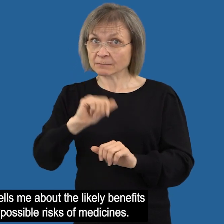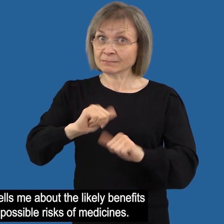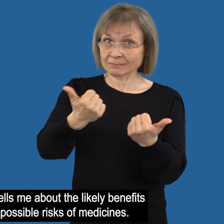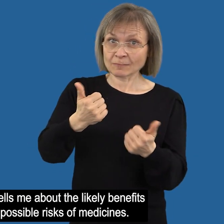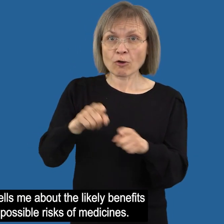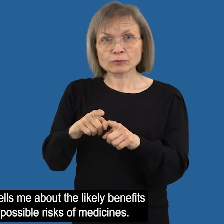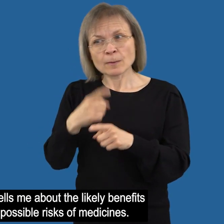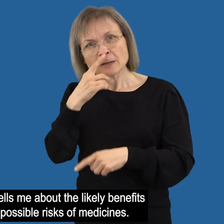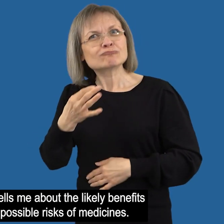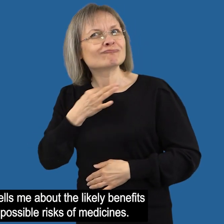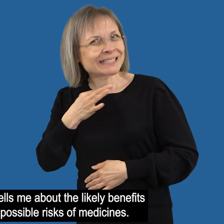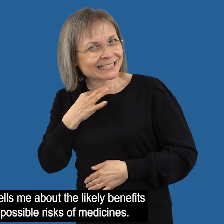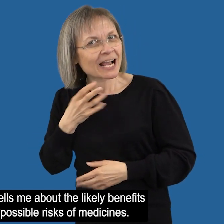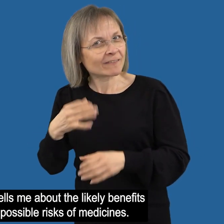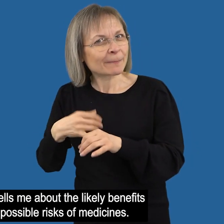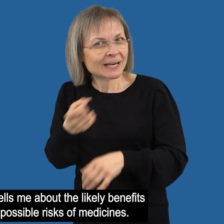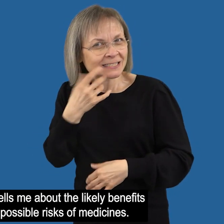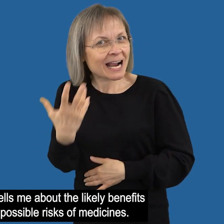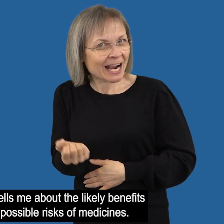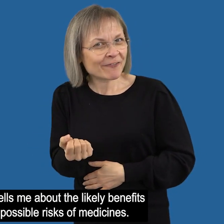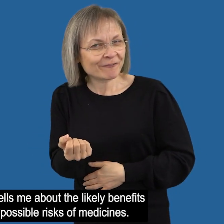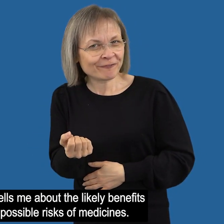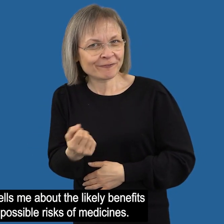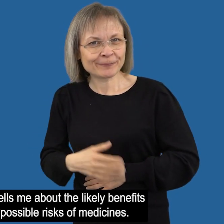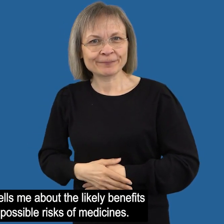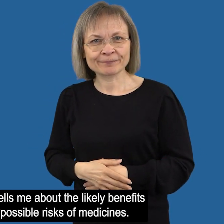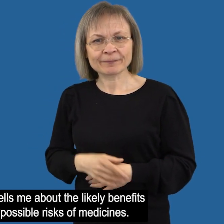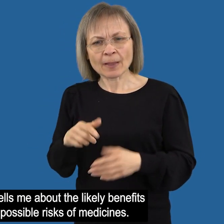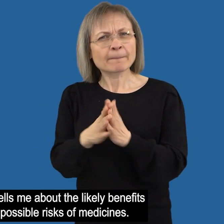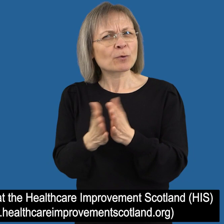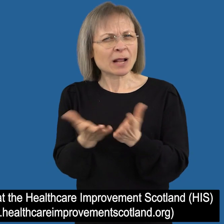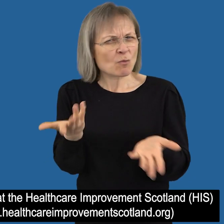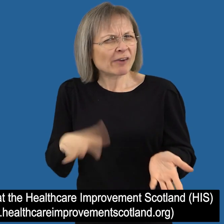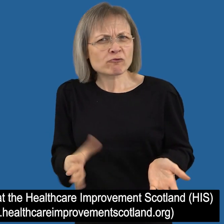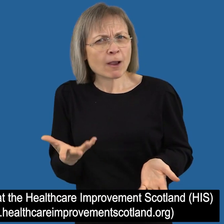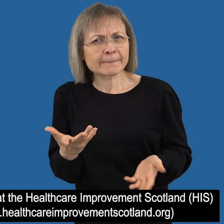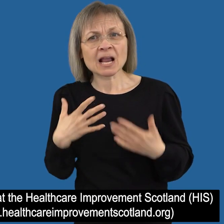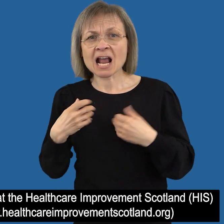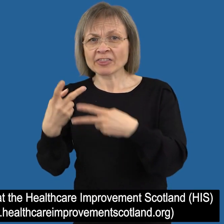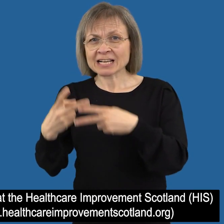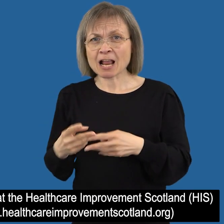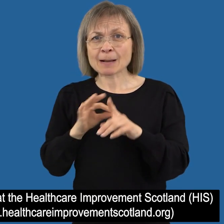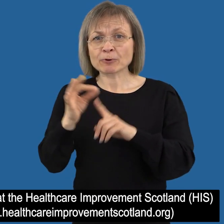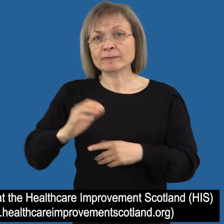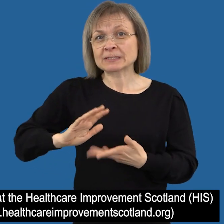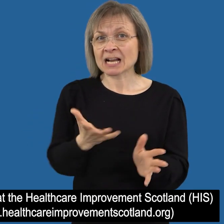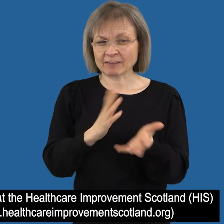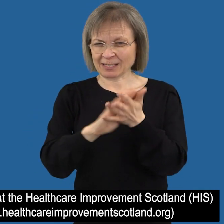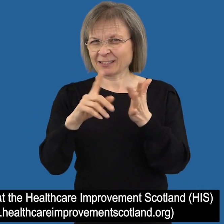likely benefits and possible risks of medicines. I can find the booklet at the Healthcare Improvement Scotland